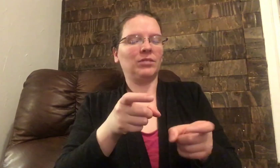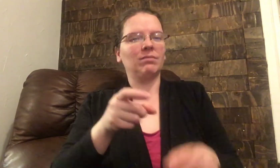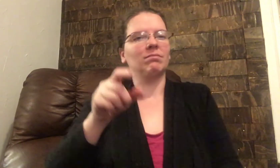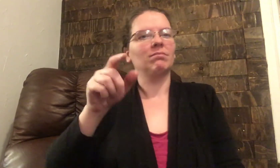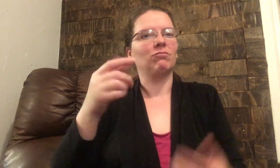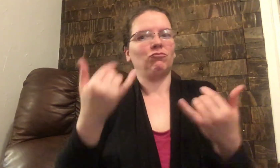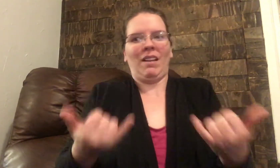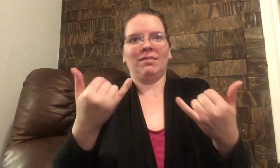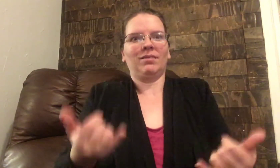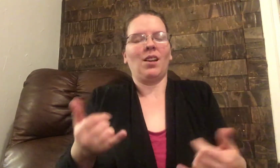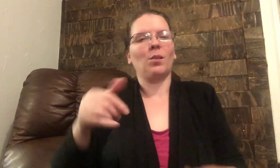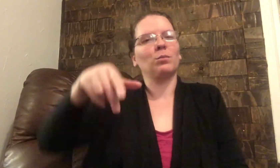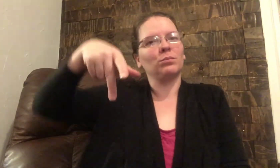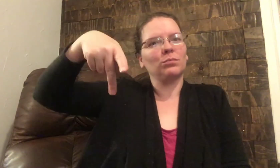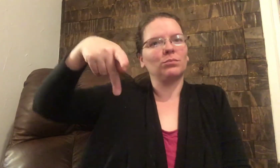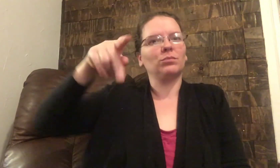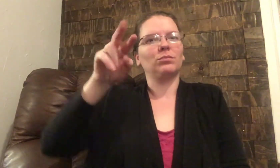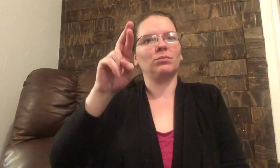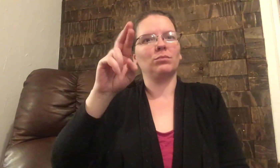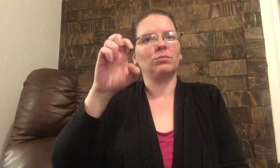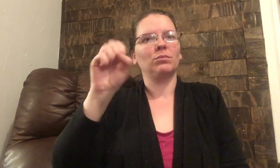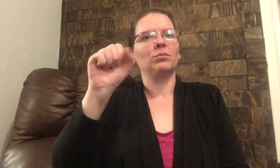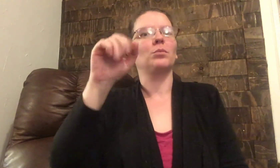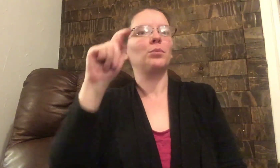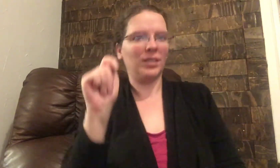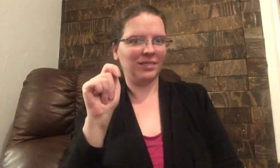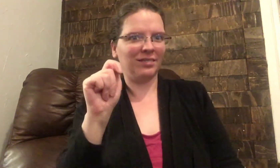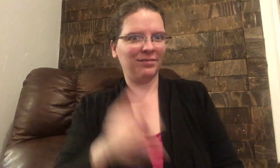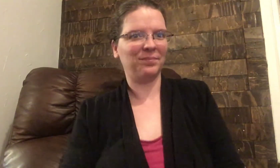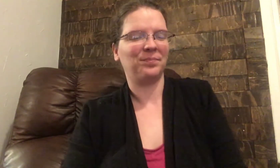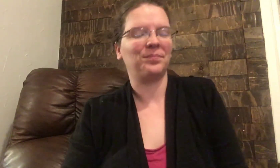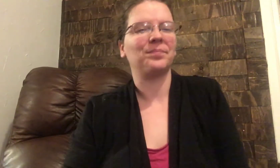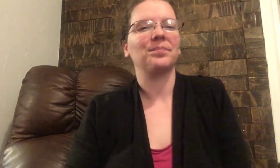It's our gift right now. It's a present.